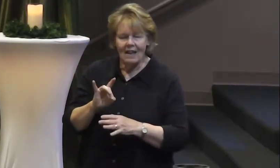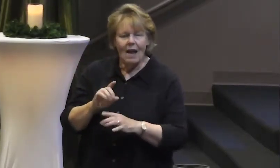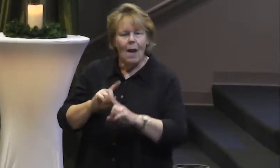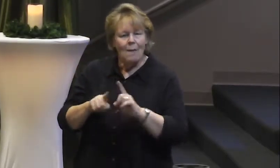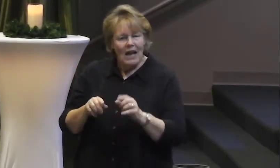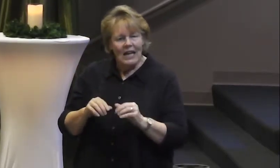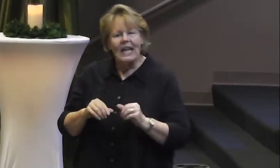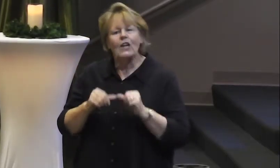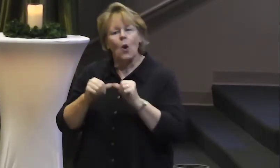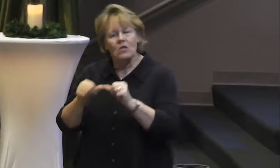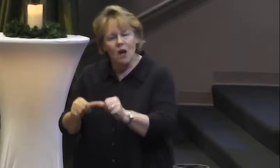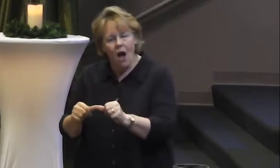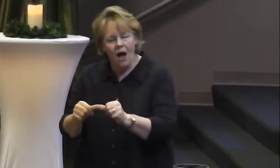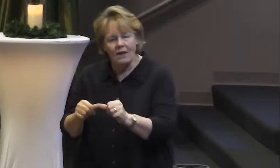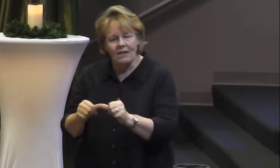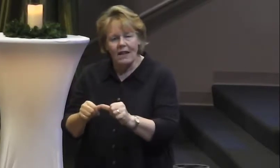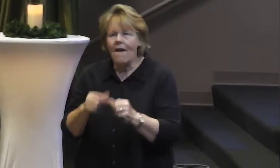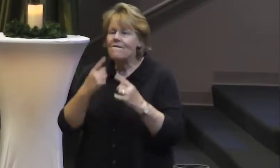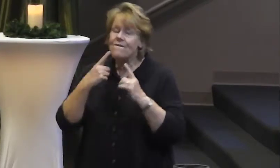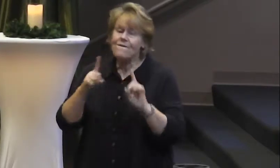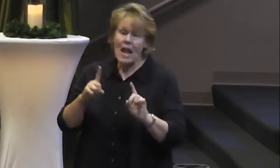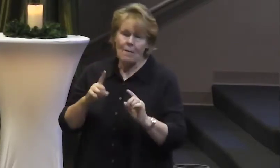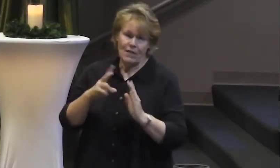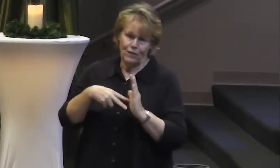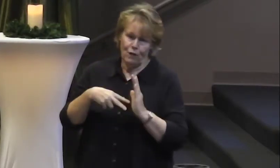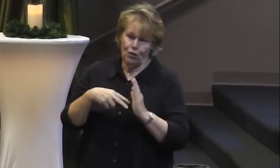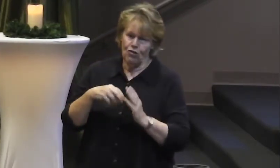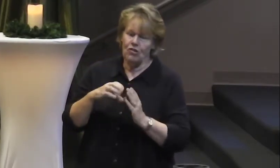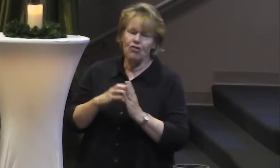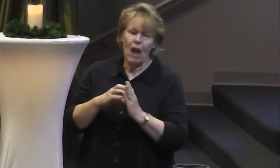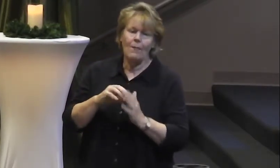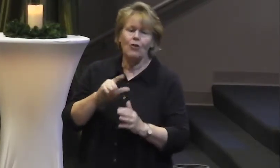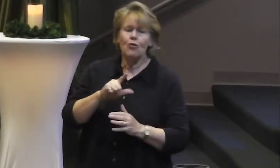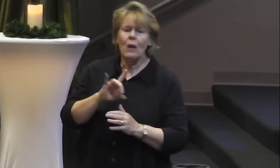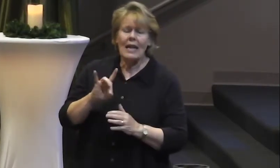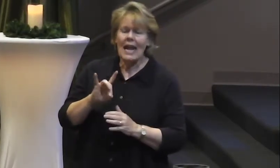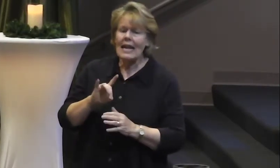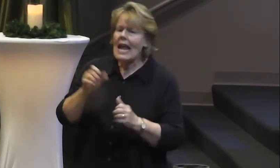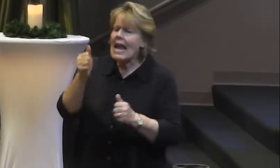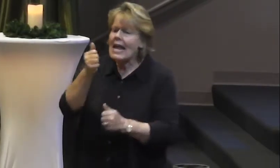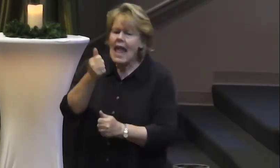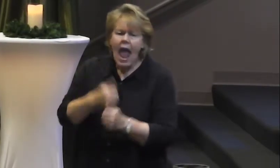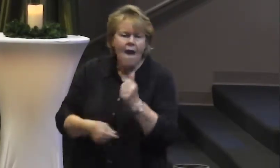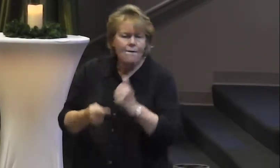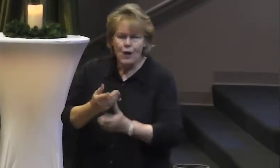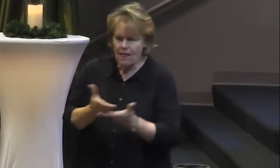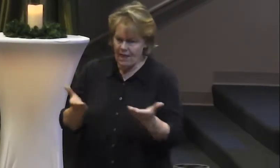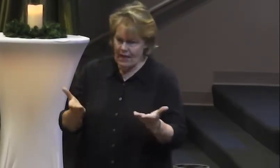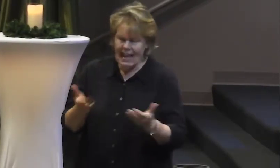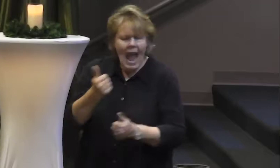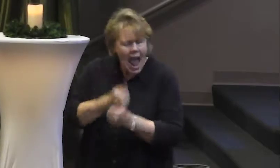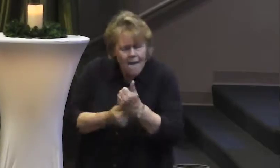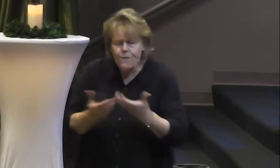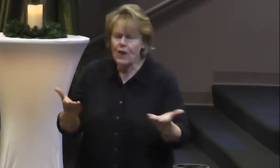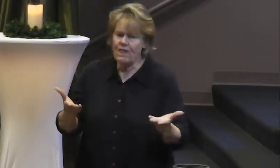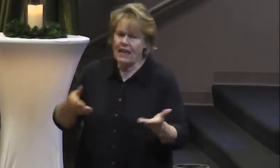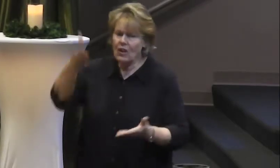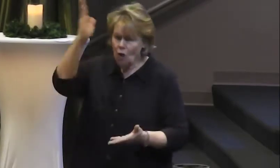famous verse 28, in all things, no exception, in all things, God's there. God's at work, and God works for the good. The good that's